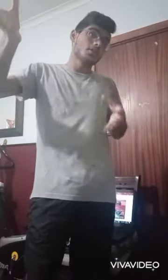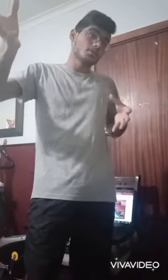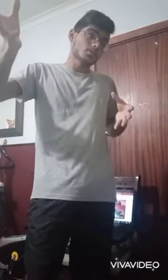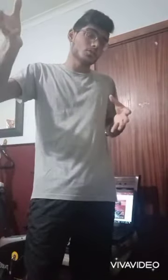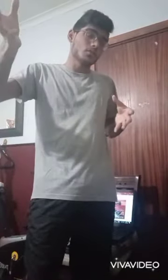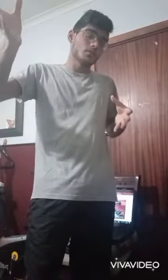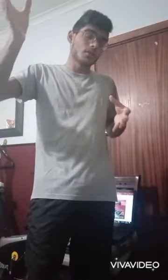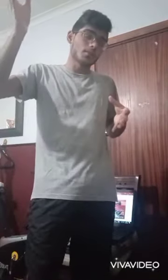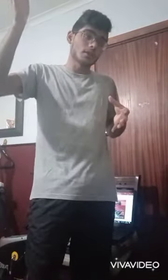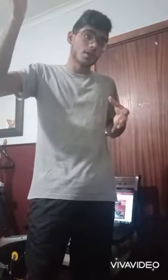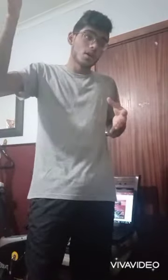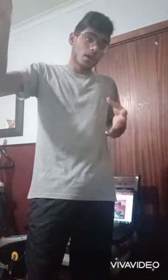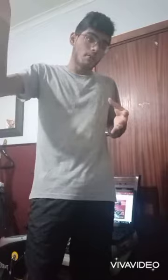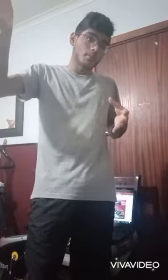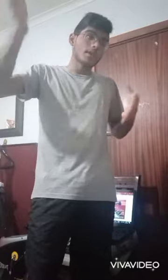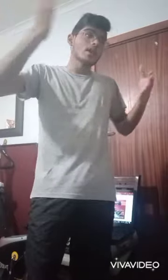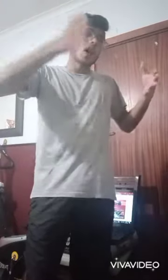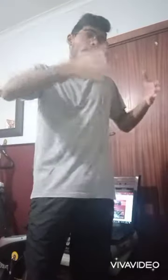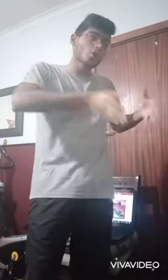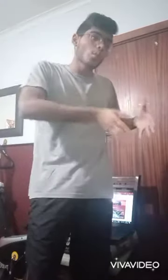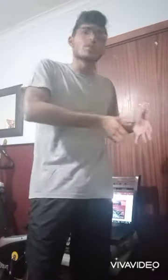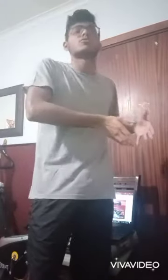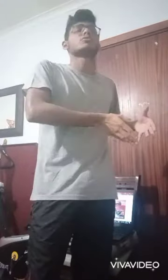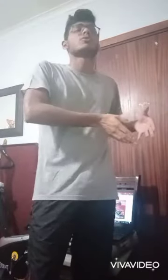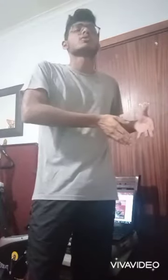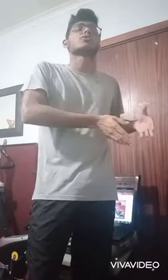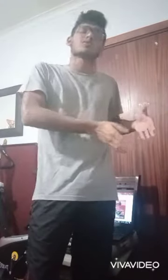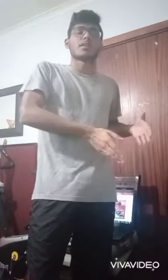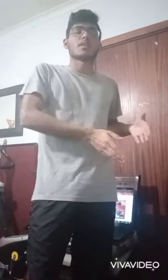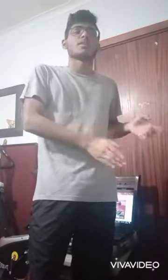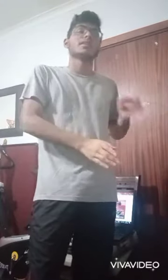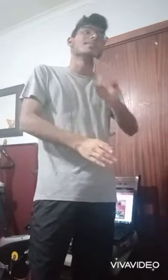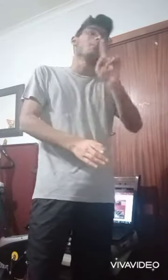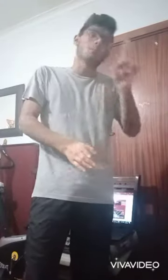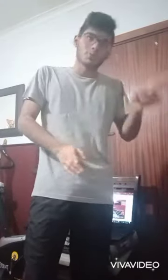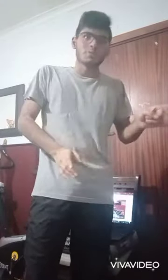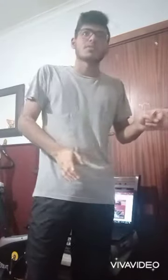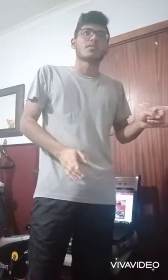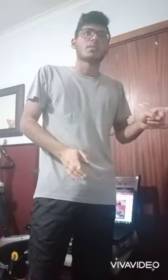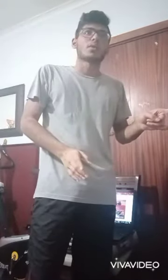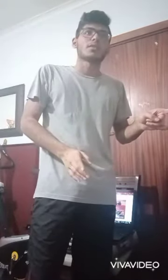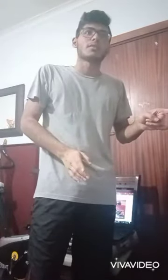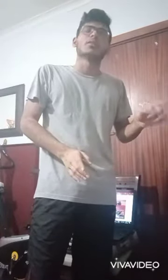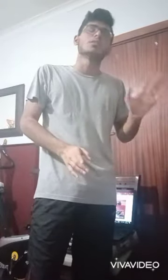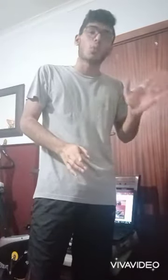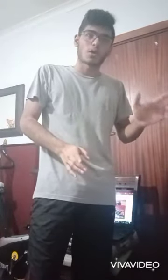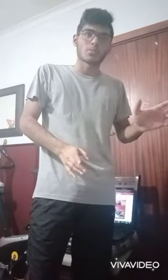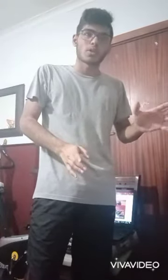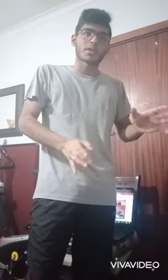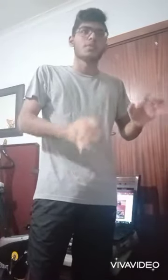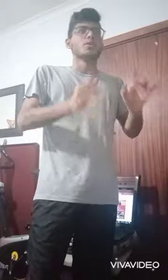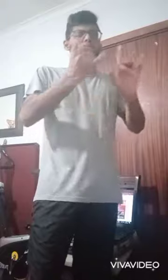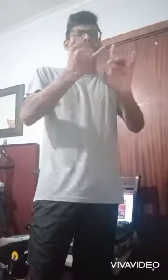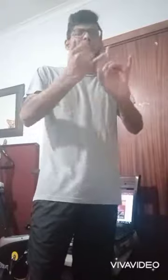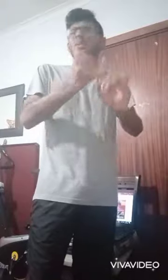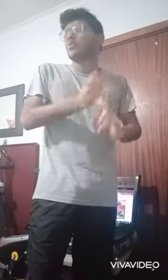river, from the company, and go into the river source directly, polluting the river body and the water body. So it can be a